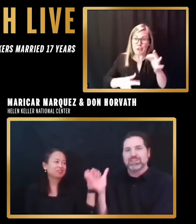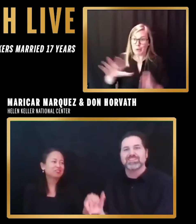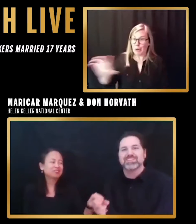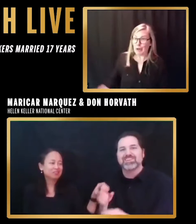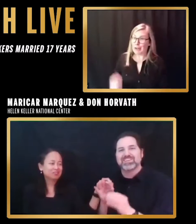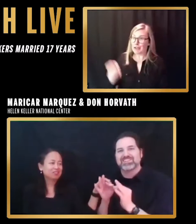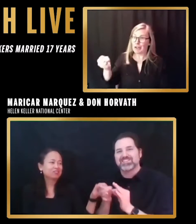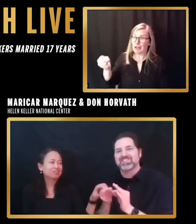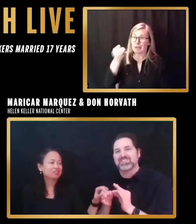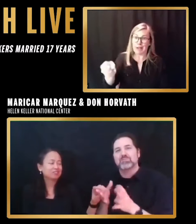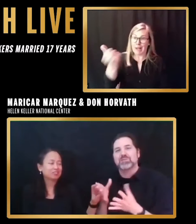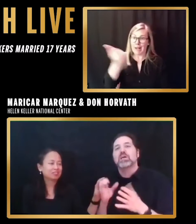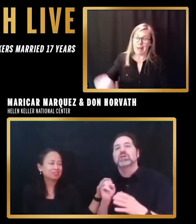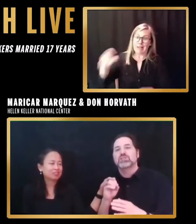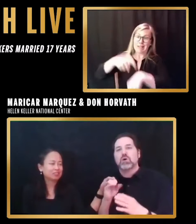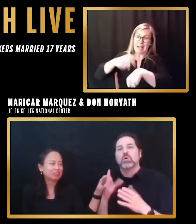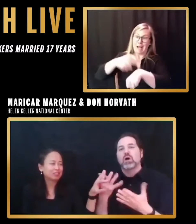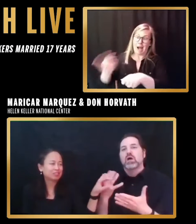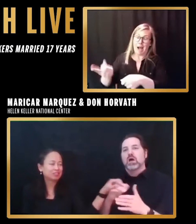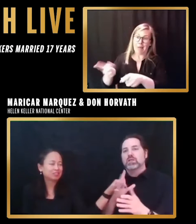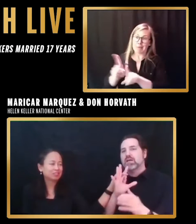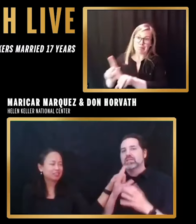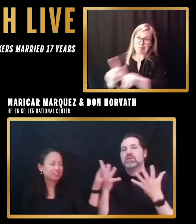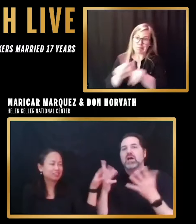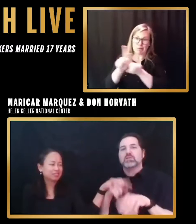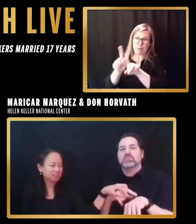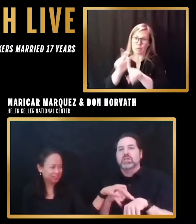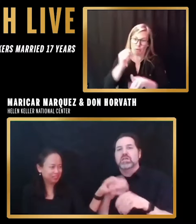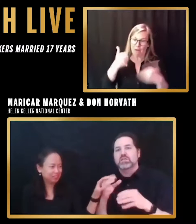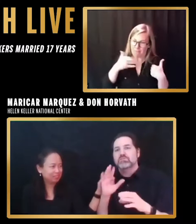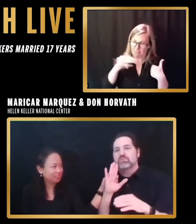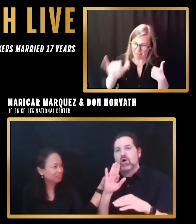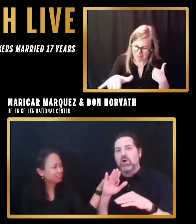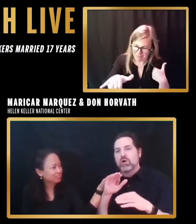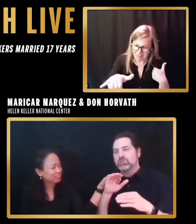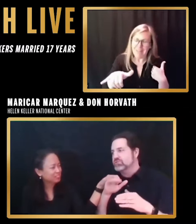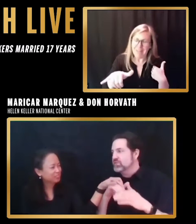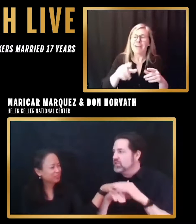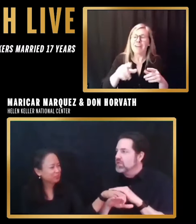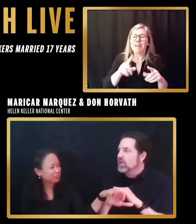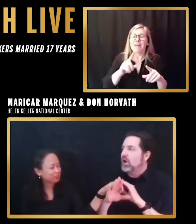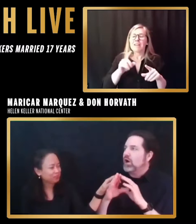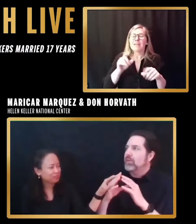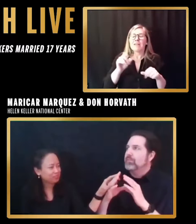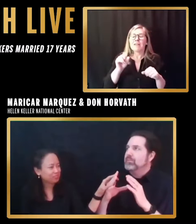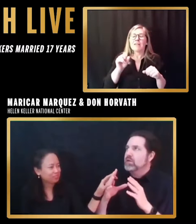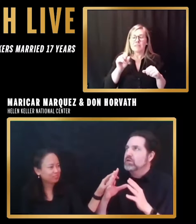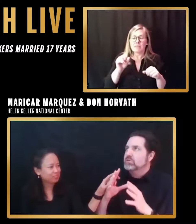go, I'll interpret. So a lot of times it involves